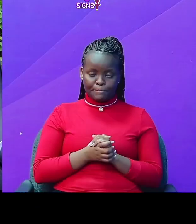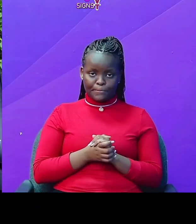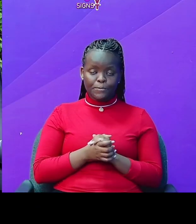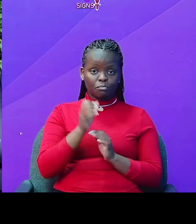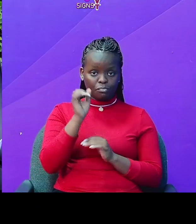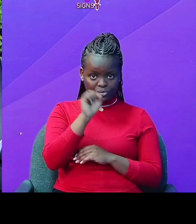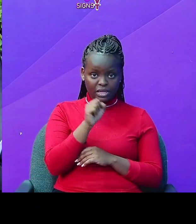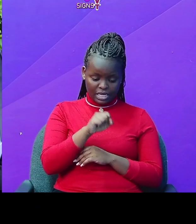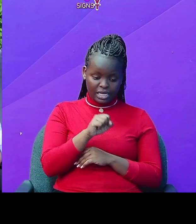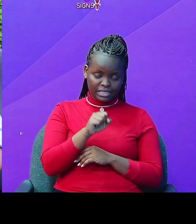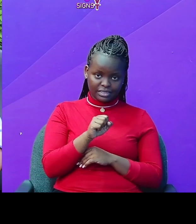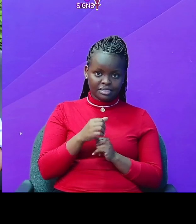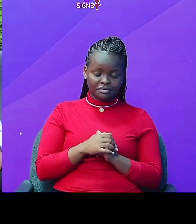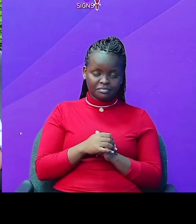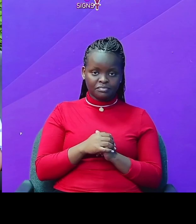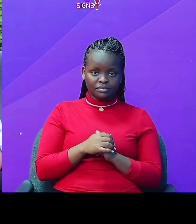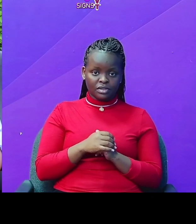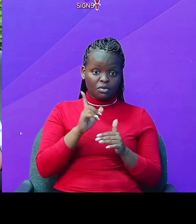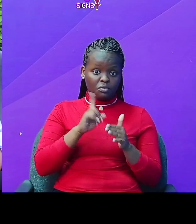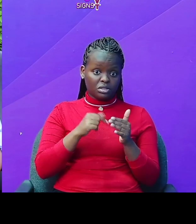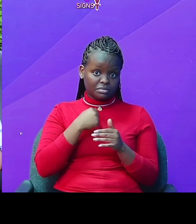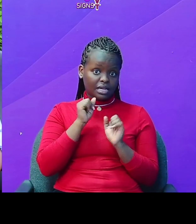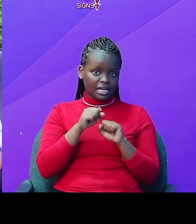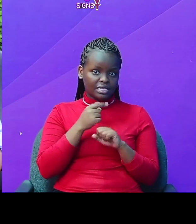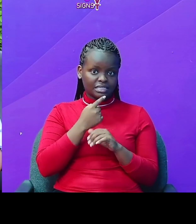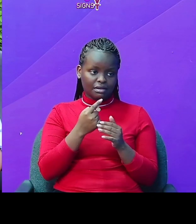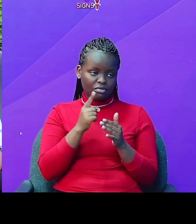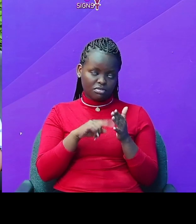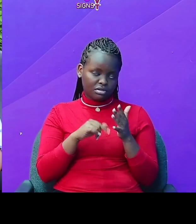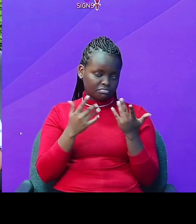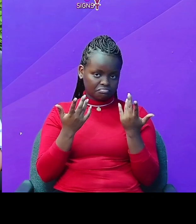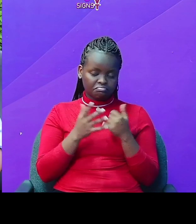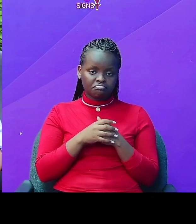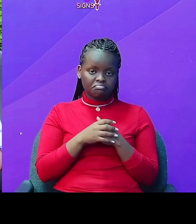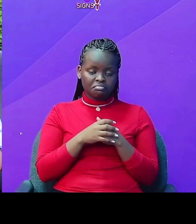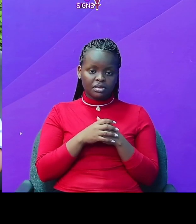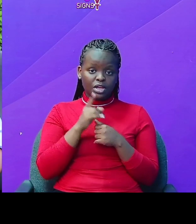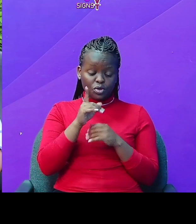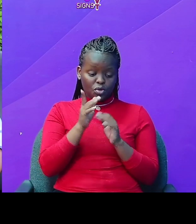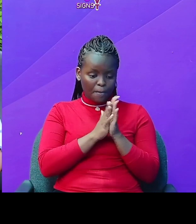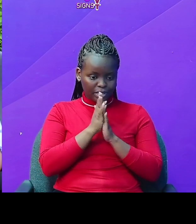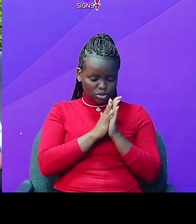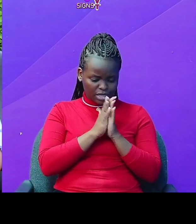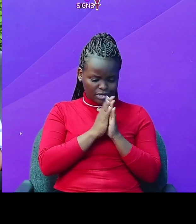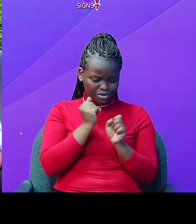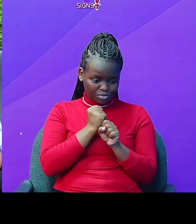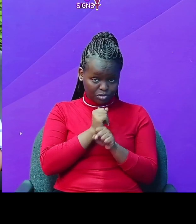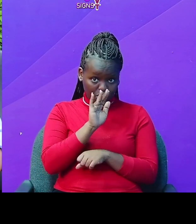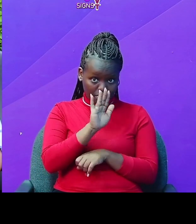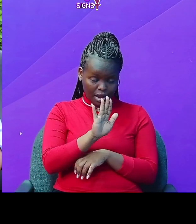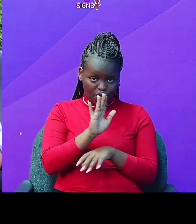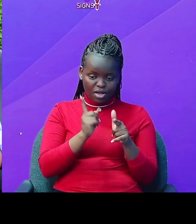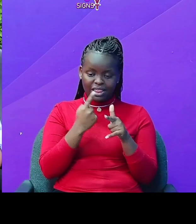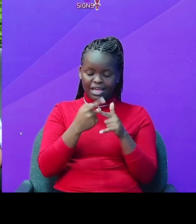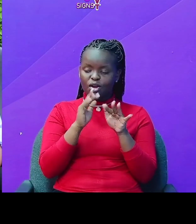Yes, what I can say about that is that as long as you're passionate of what you're doing, then